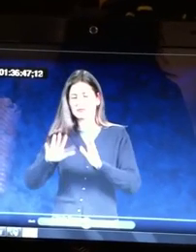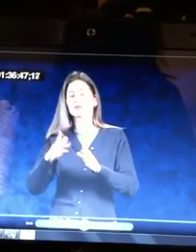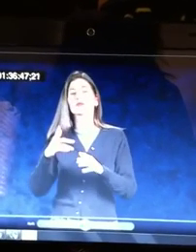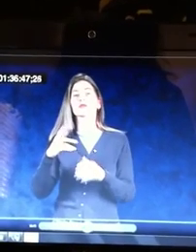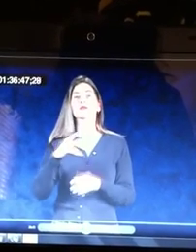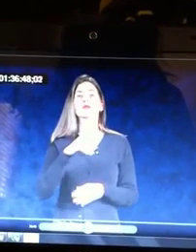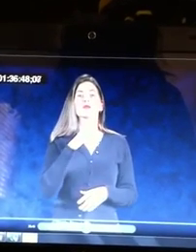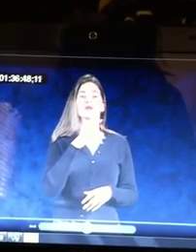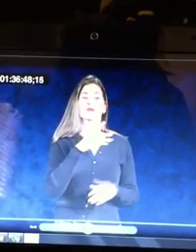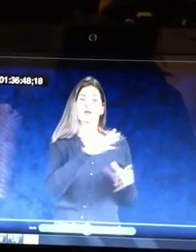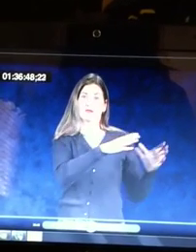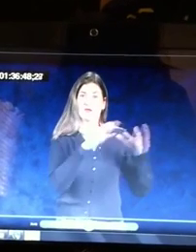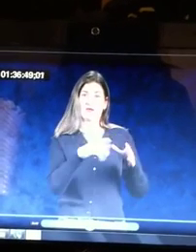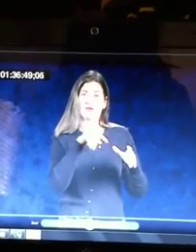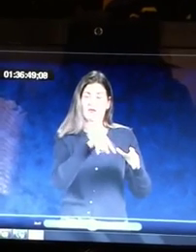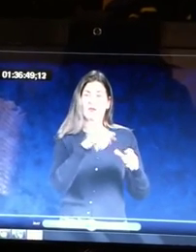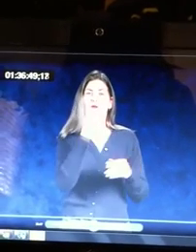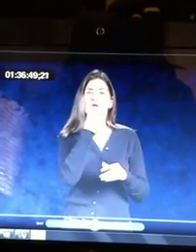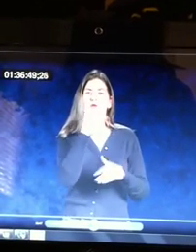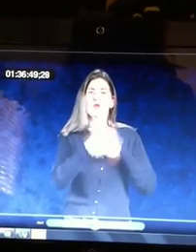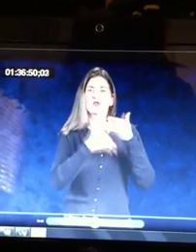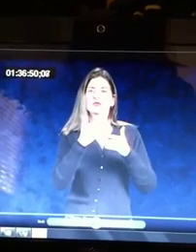and the potatoes in there because you'll need that in there.